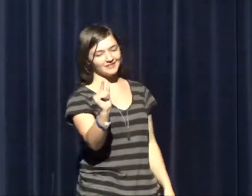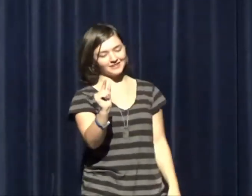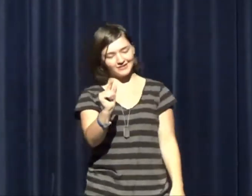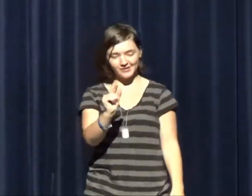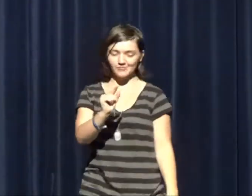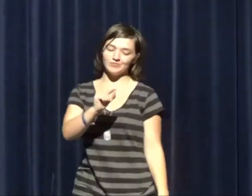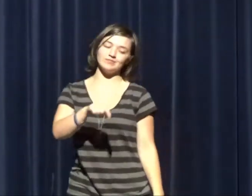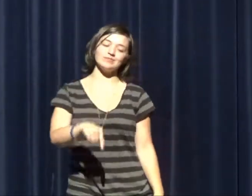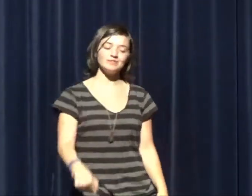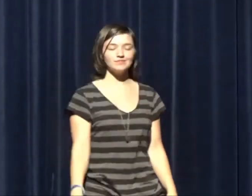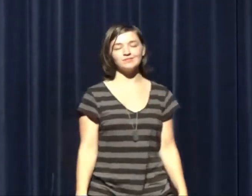little